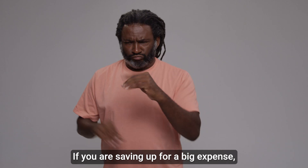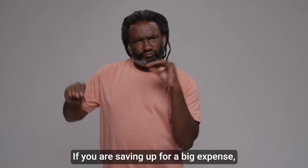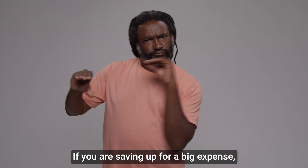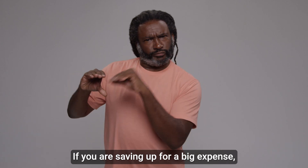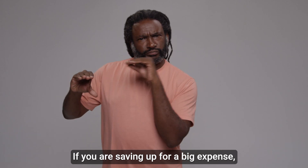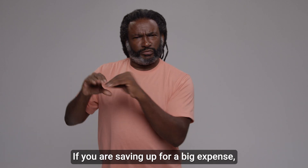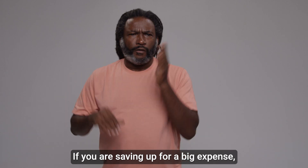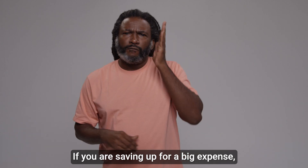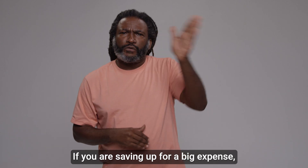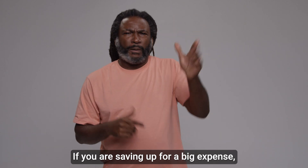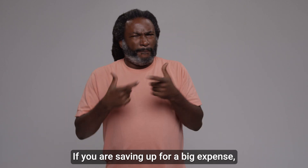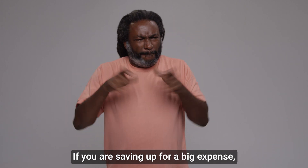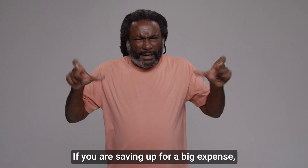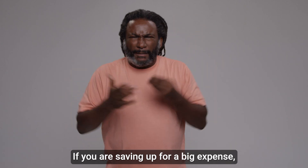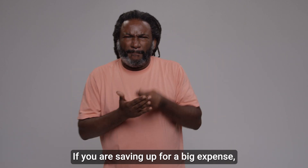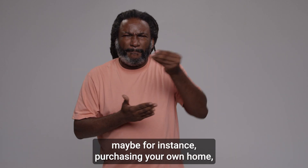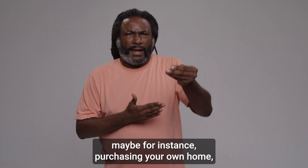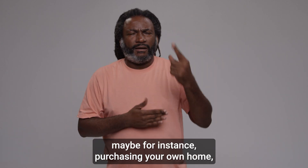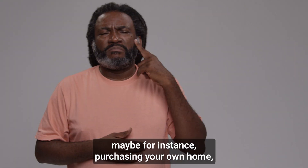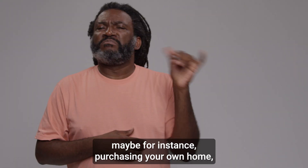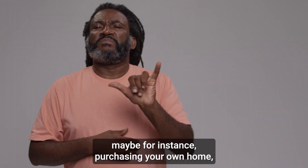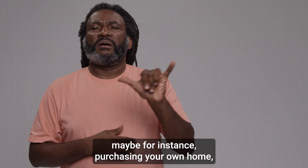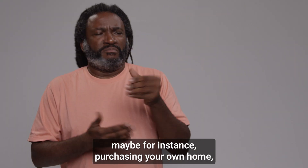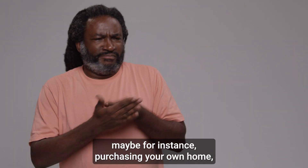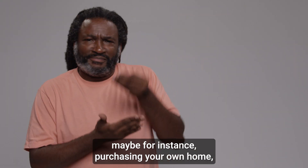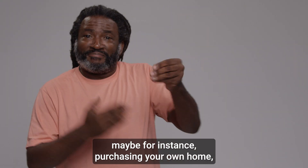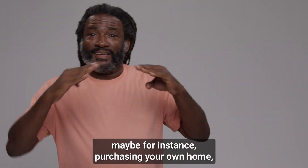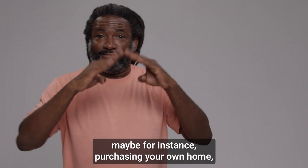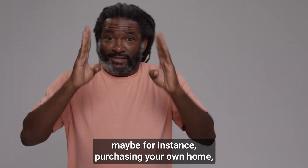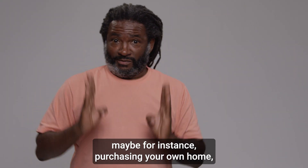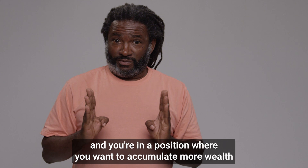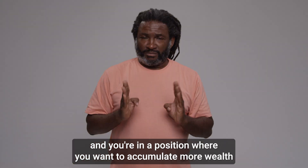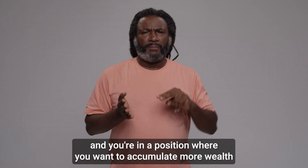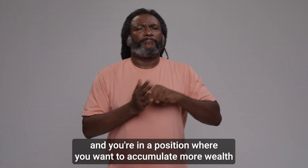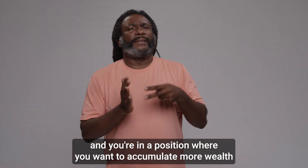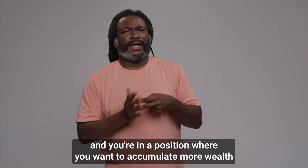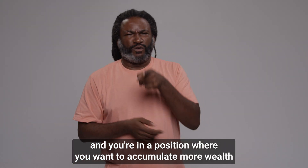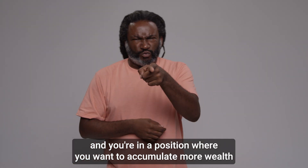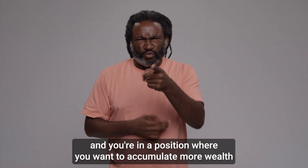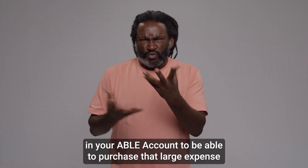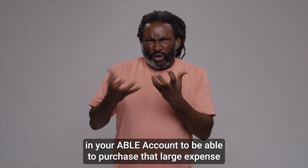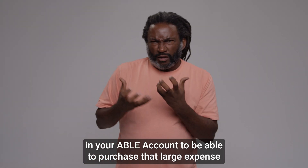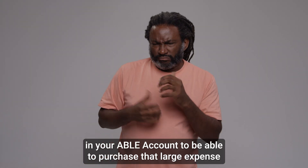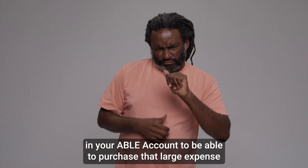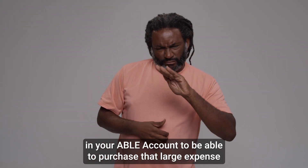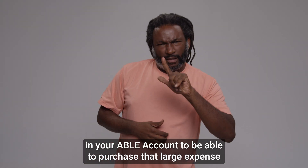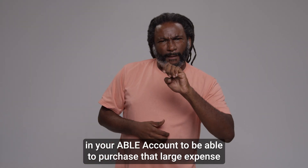If you are saving up for a big expense, maybe for instance purchasing your own home, and you're in a position where you want to